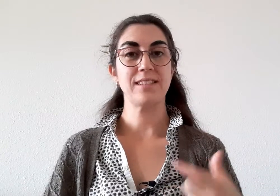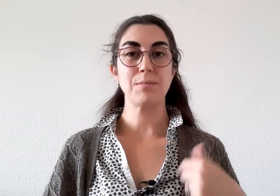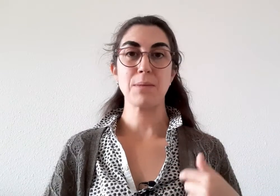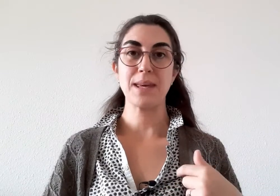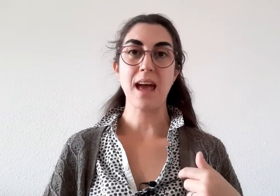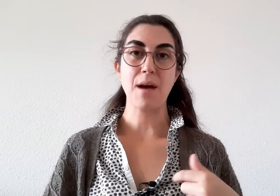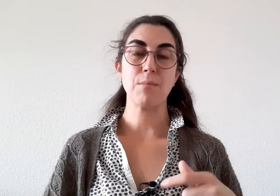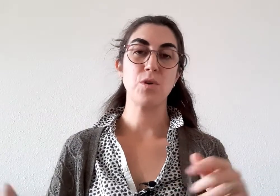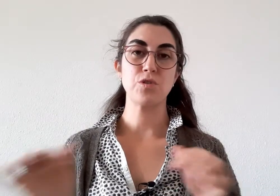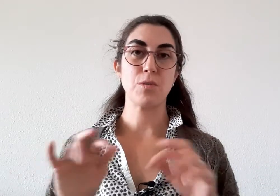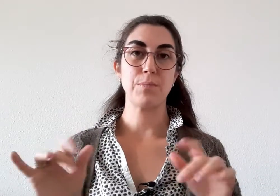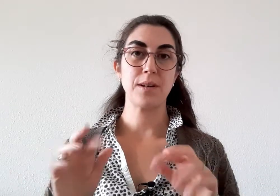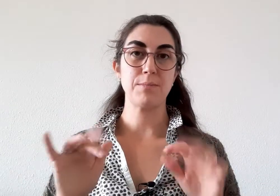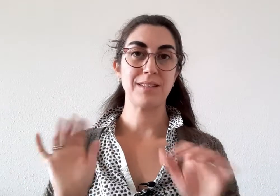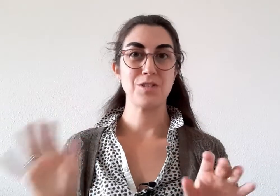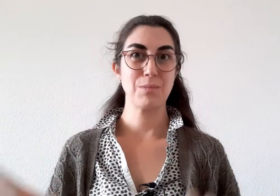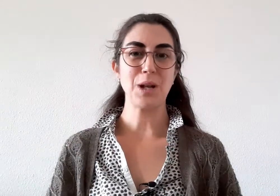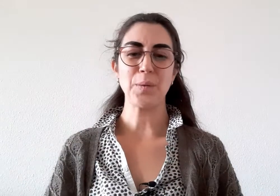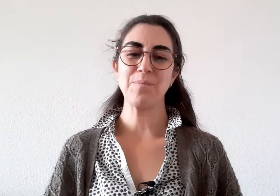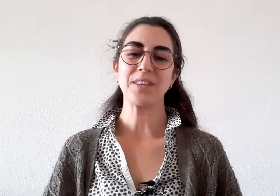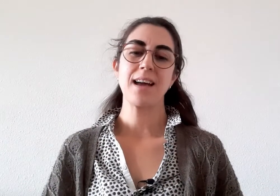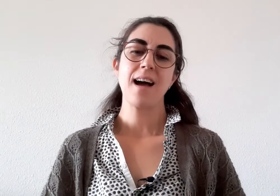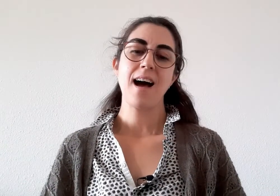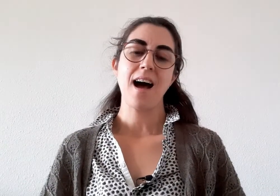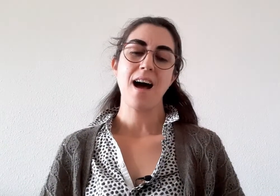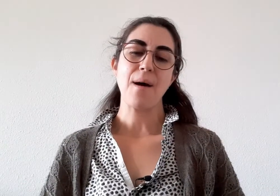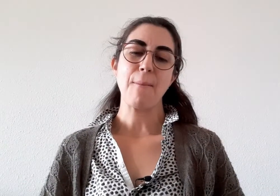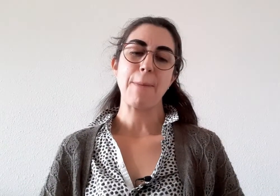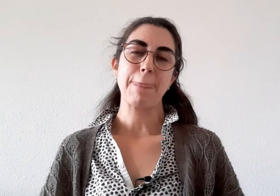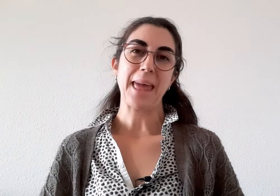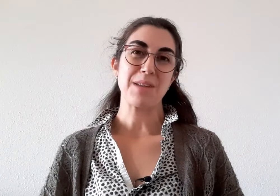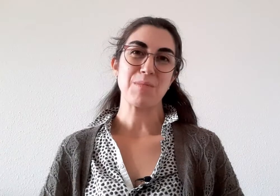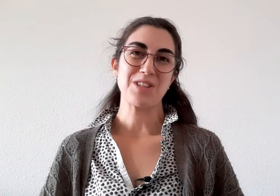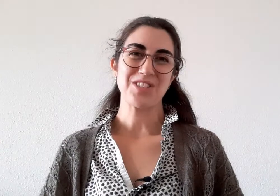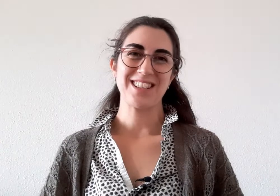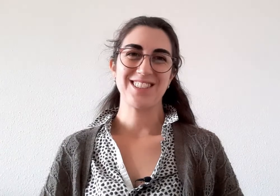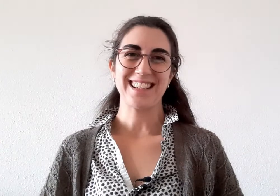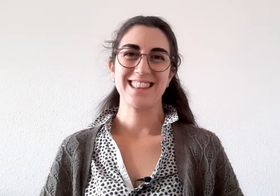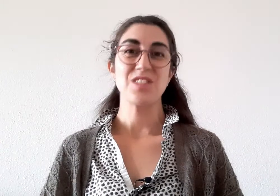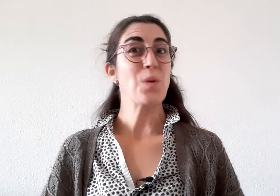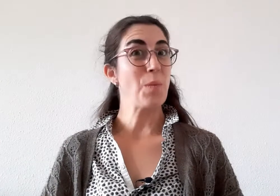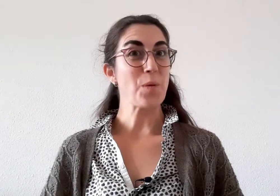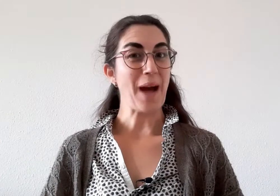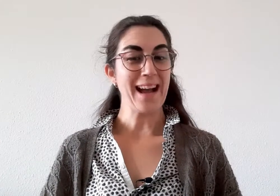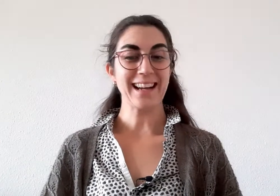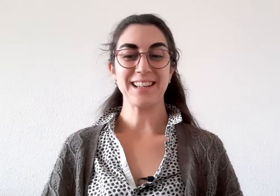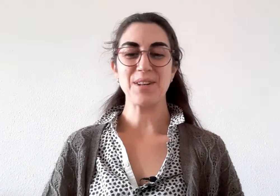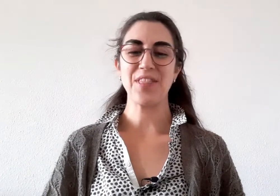me a PM or drop a message below. And I will make sure that you get the newborn pack that I